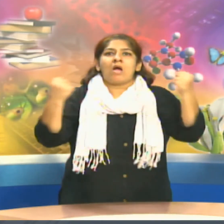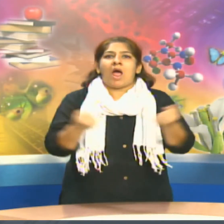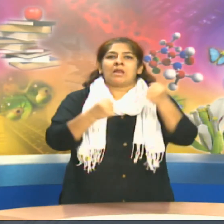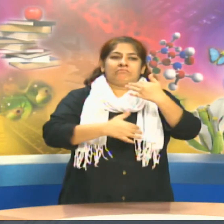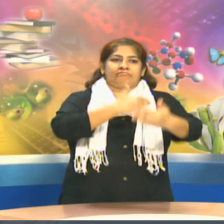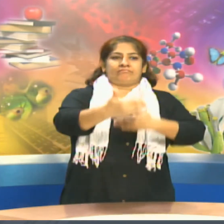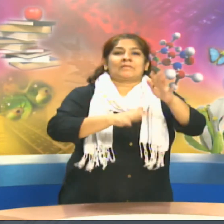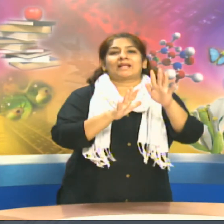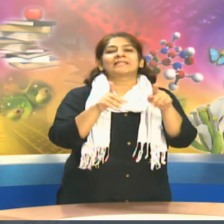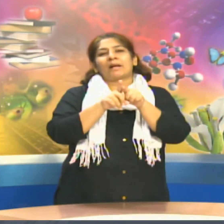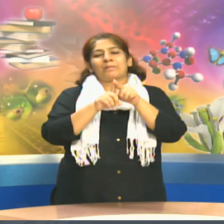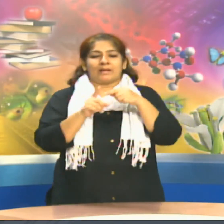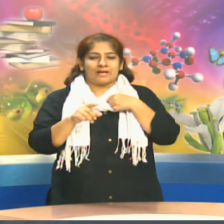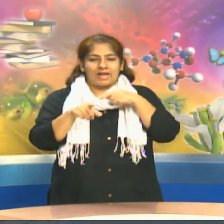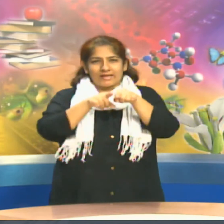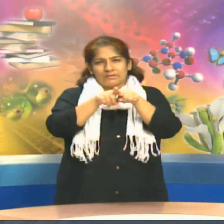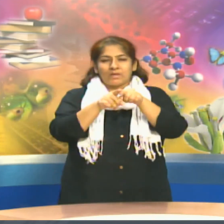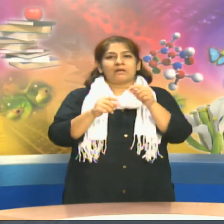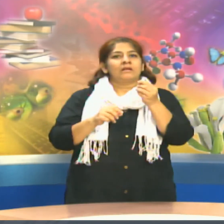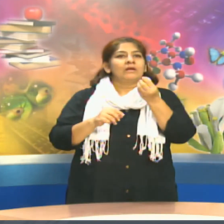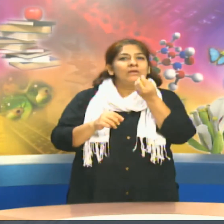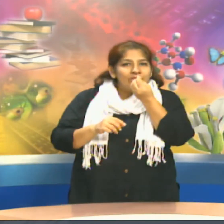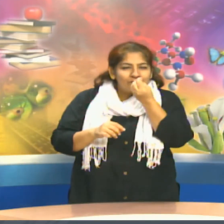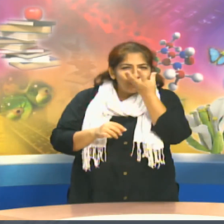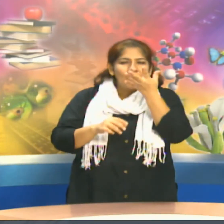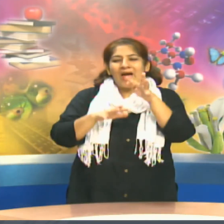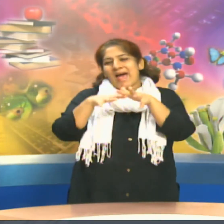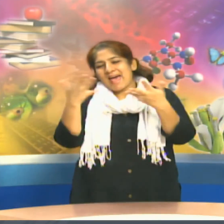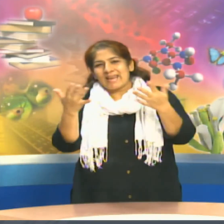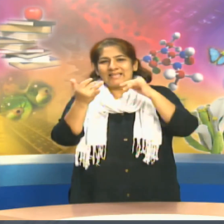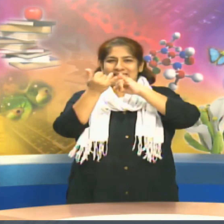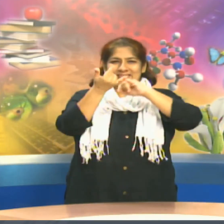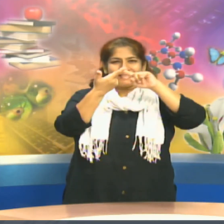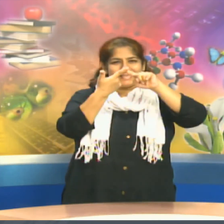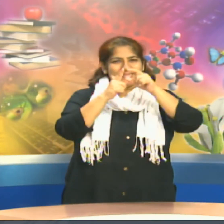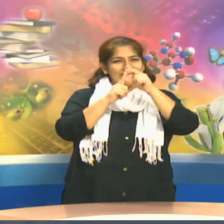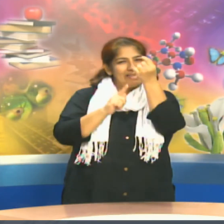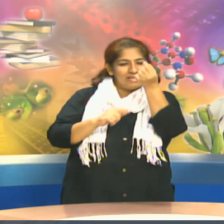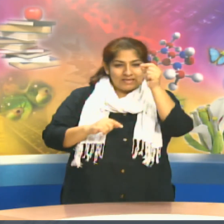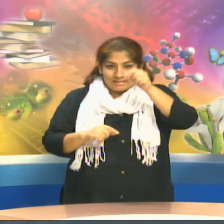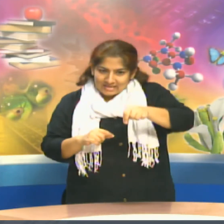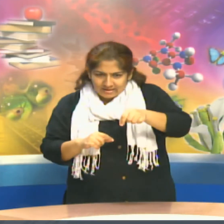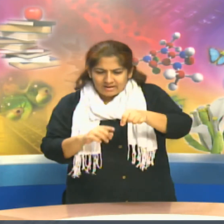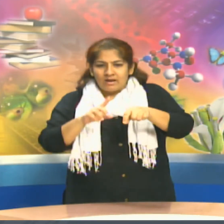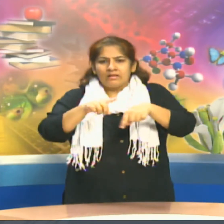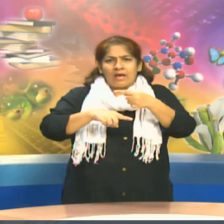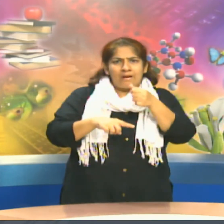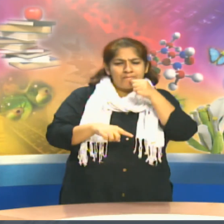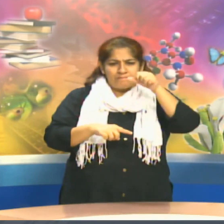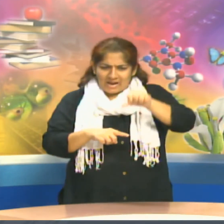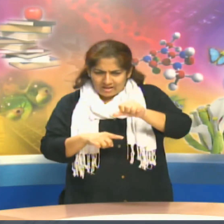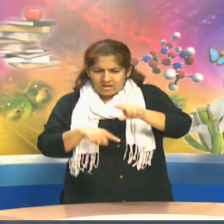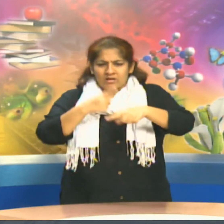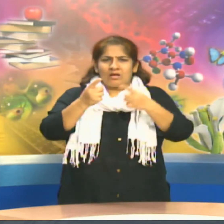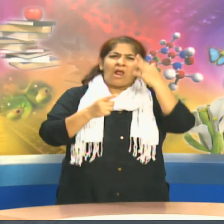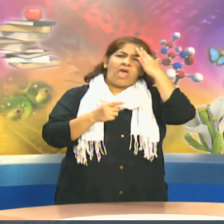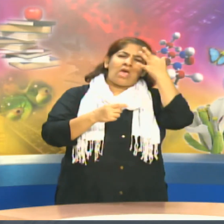and we will move towards that method only. Just take an example, if there is any seed and we